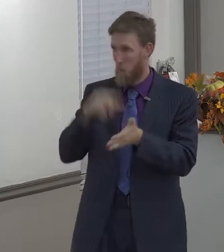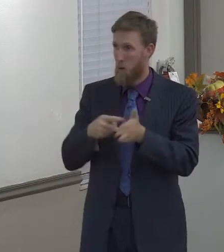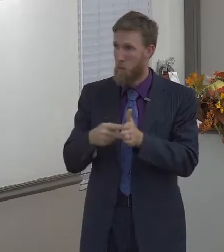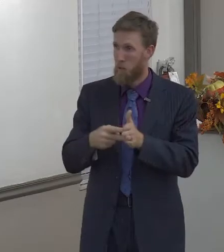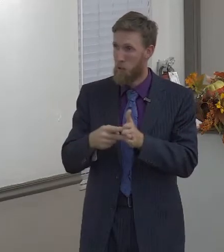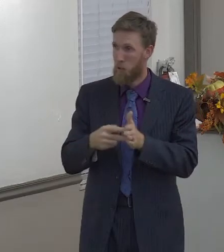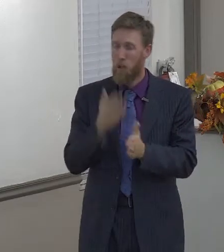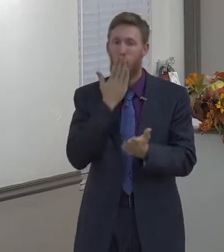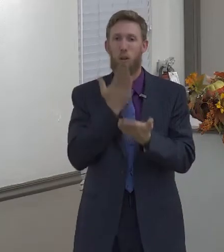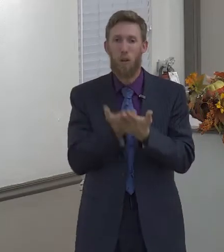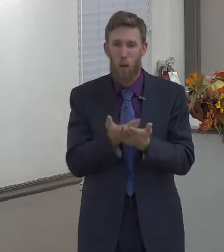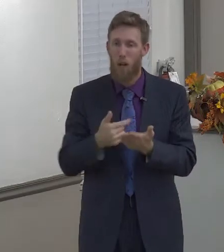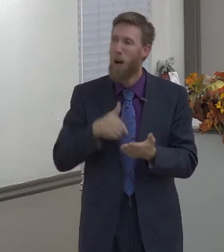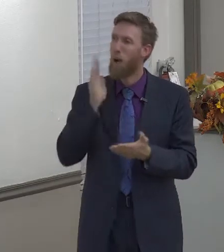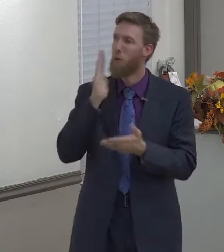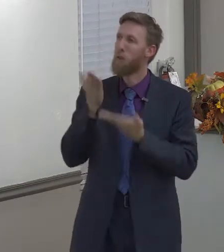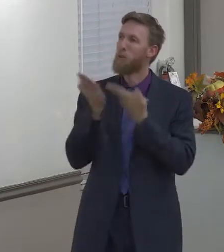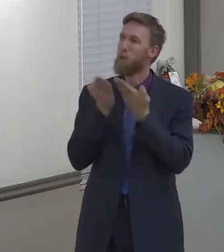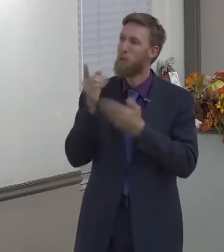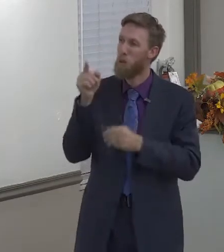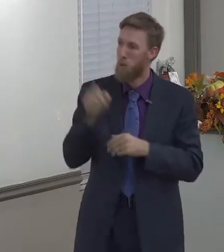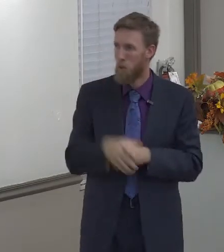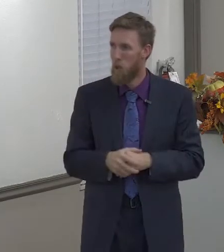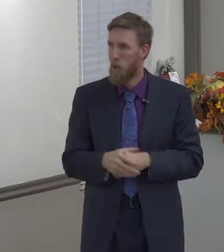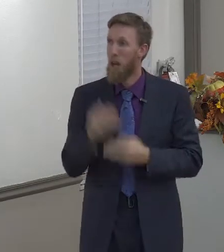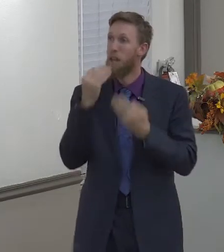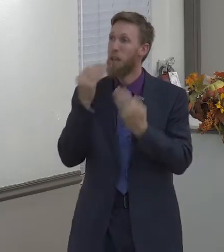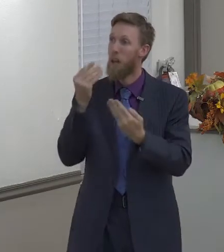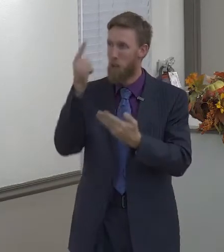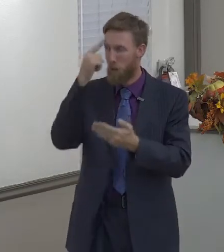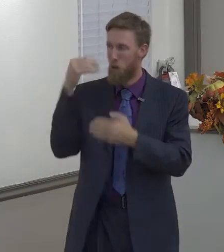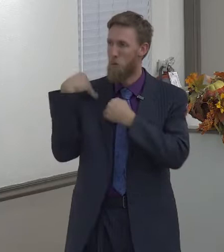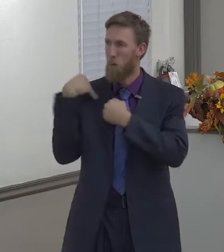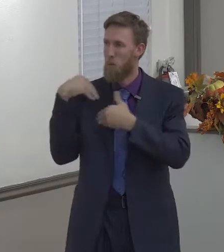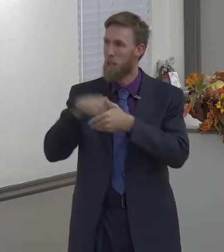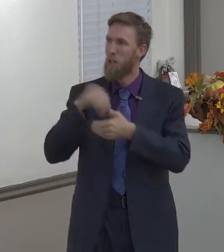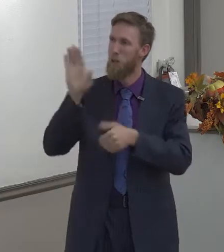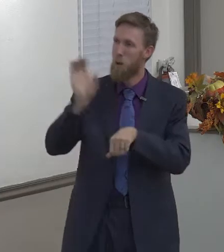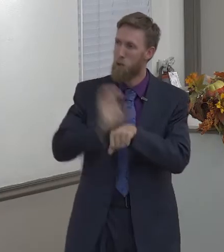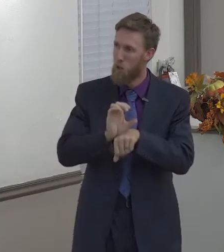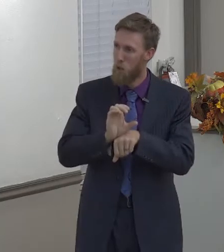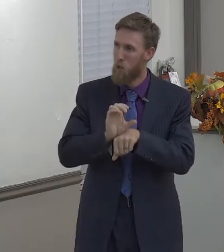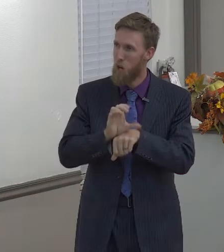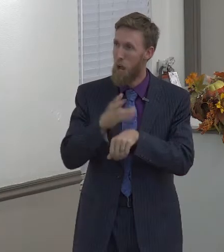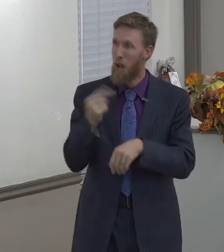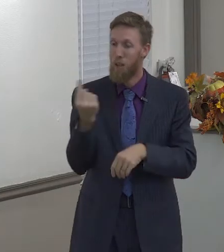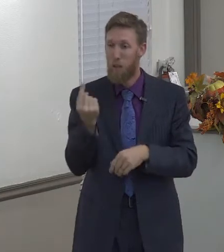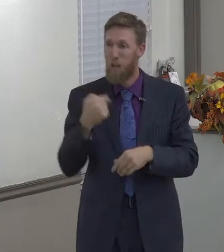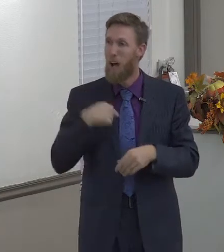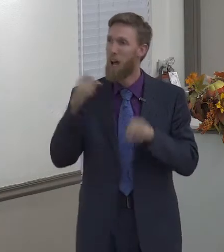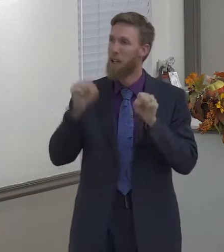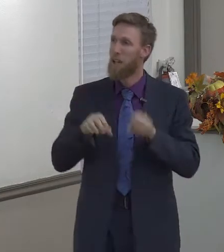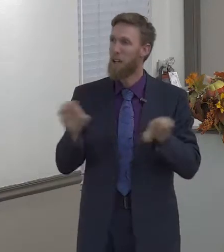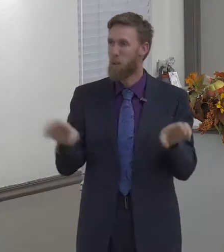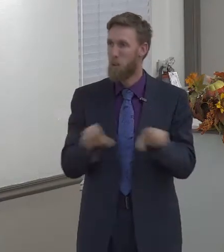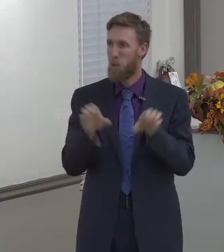do in the house of God, in the church. Worse than discouraging